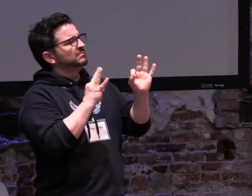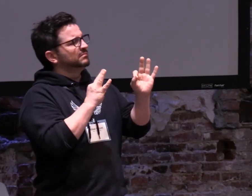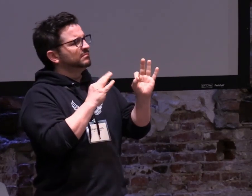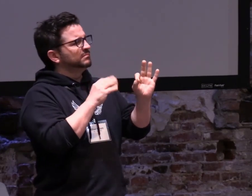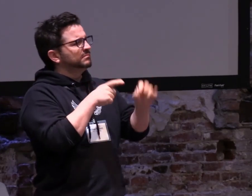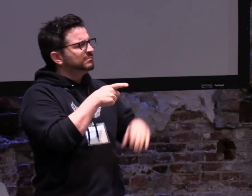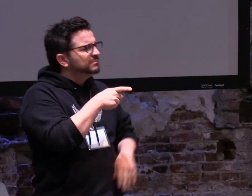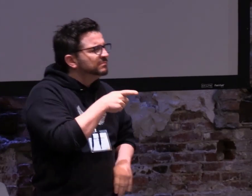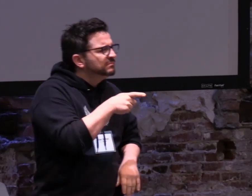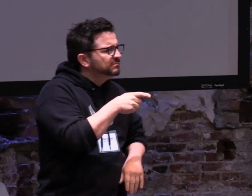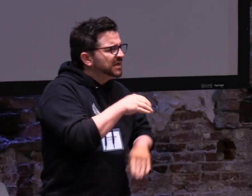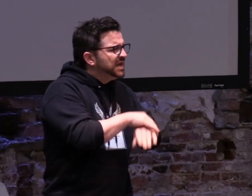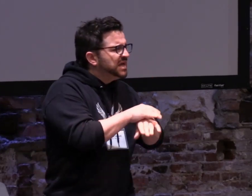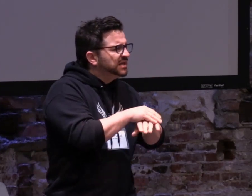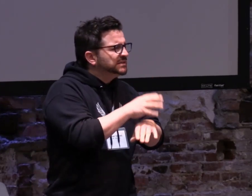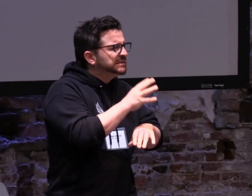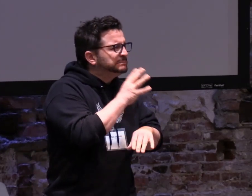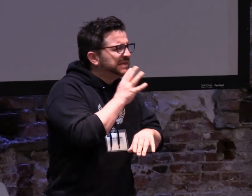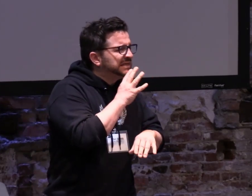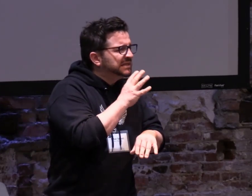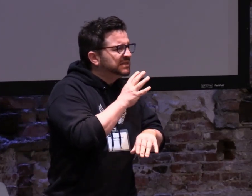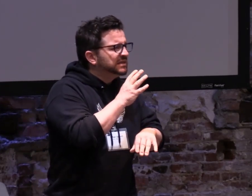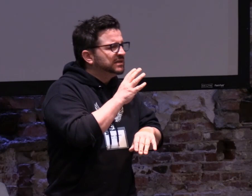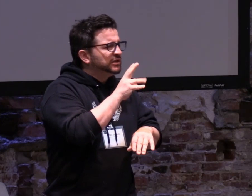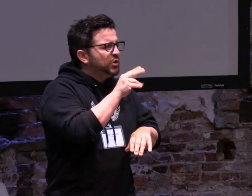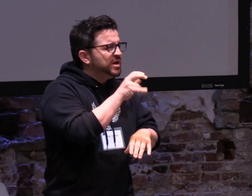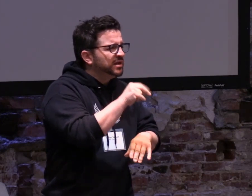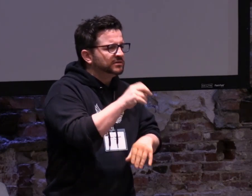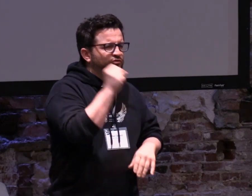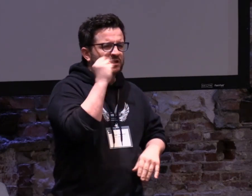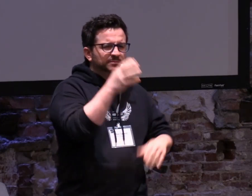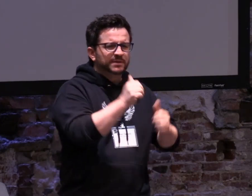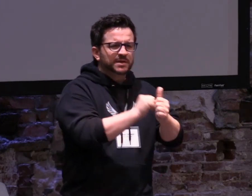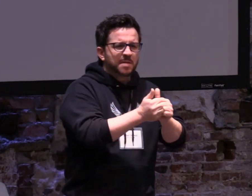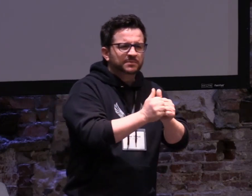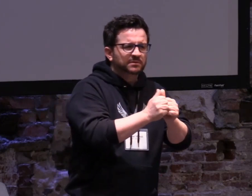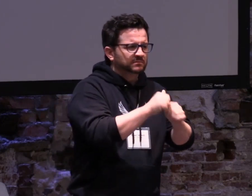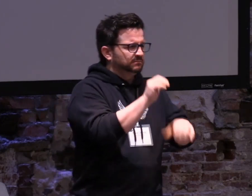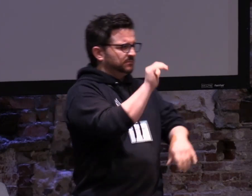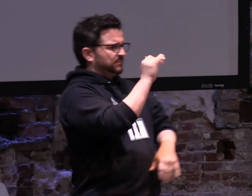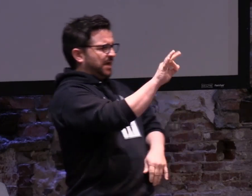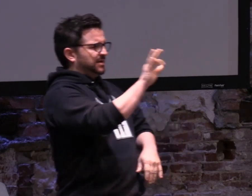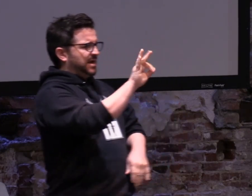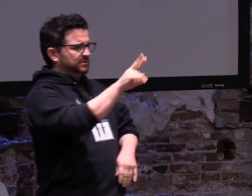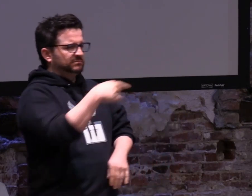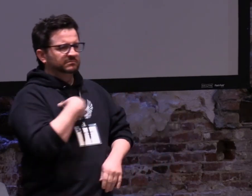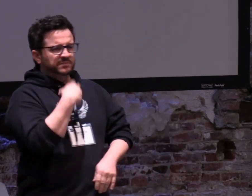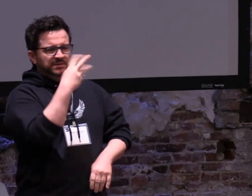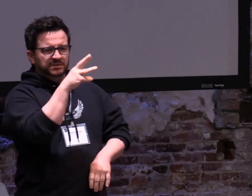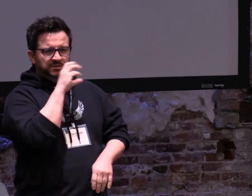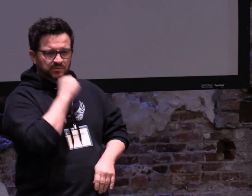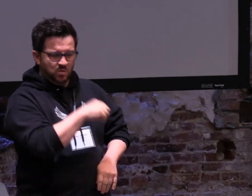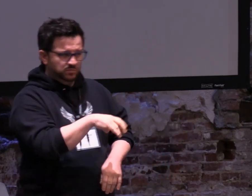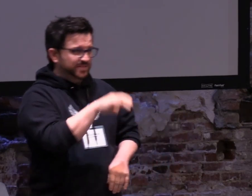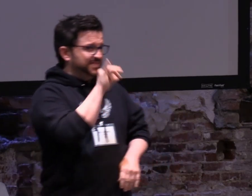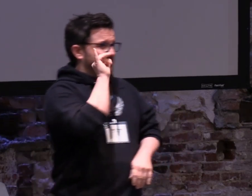this bit of marketing material for this speaking poetry Shakespeare competition.